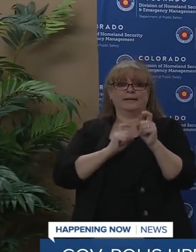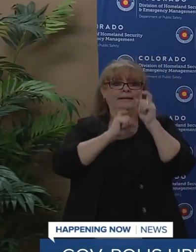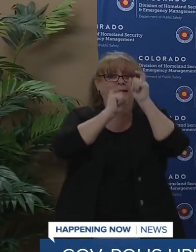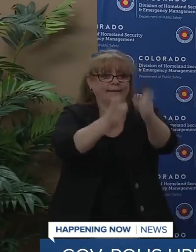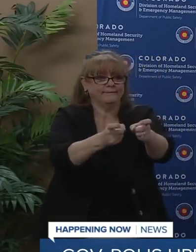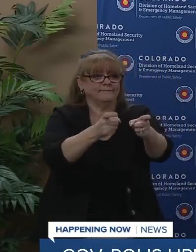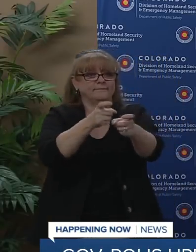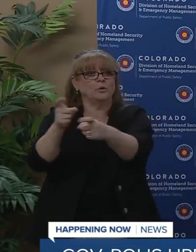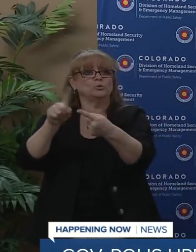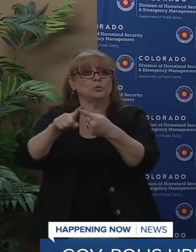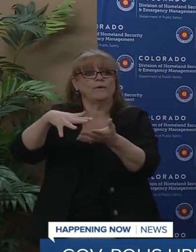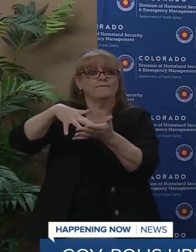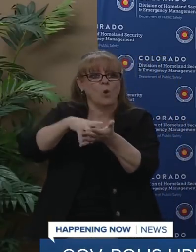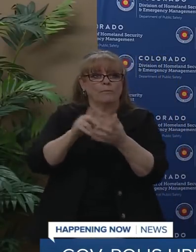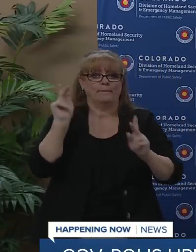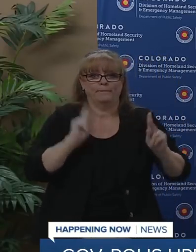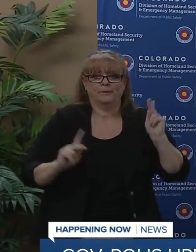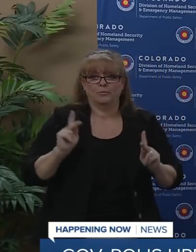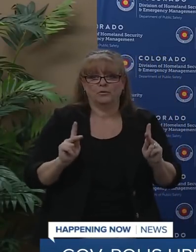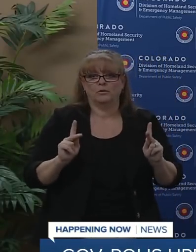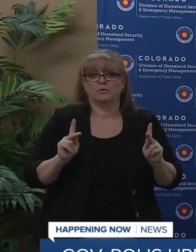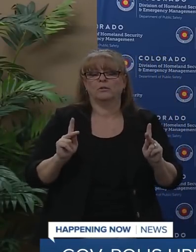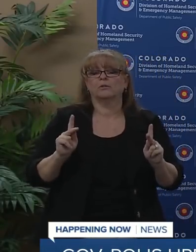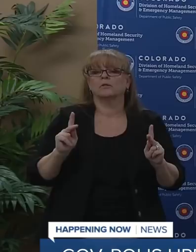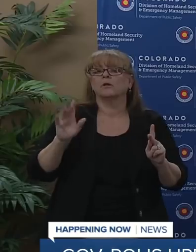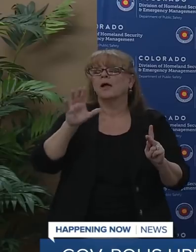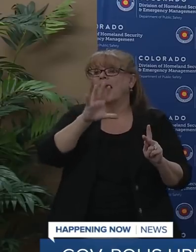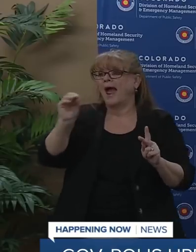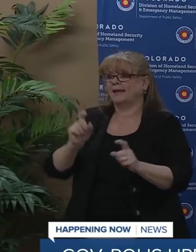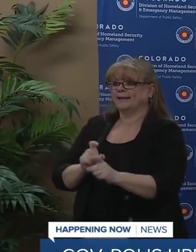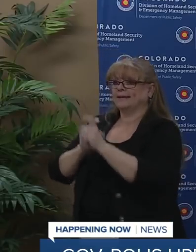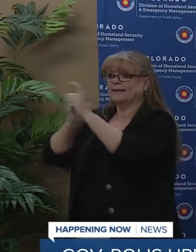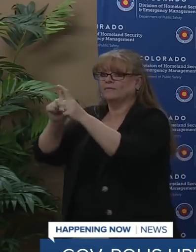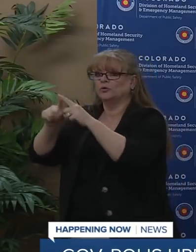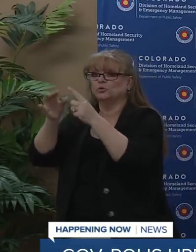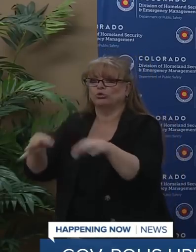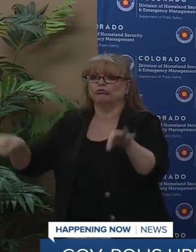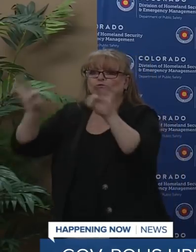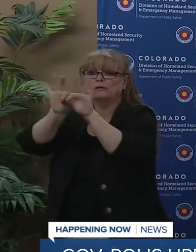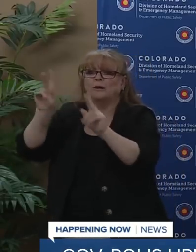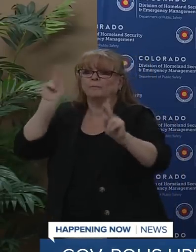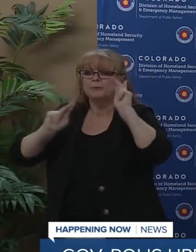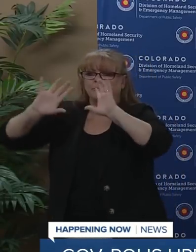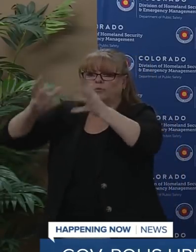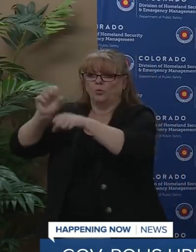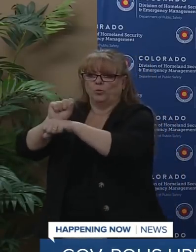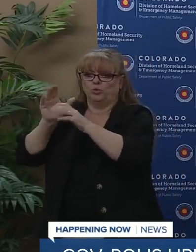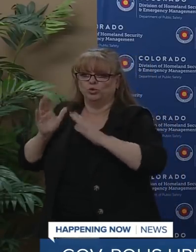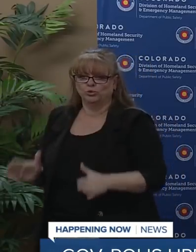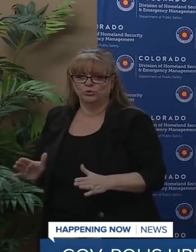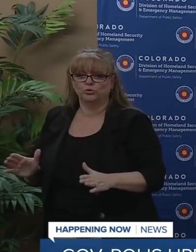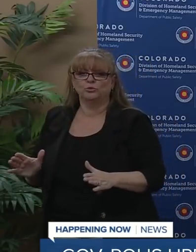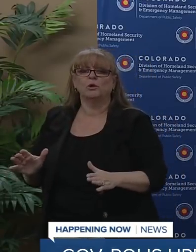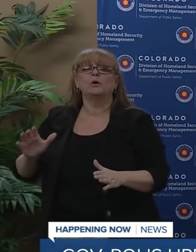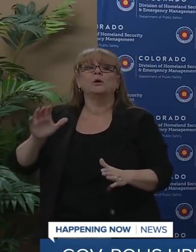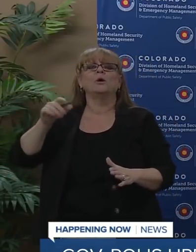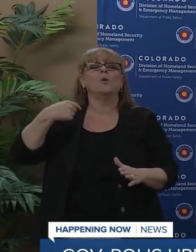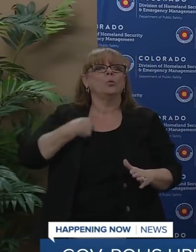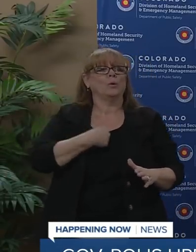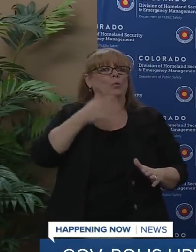going to use existing strategies like food banks and other grassroots approaches to ensure that everybody has a